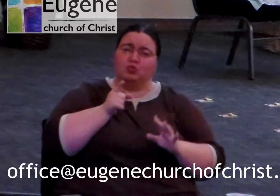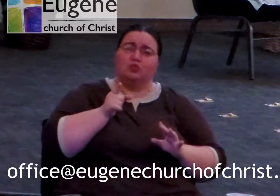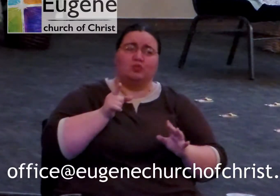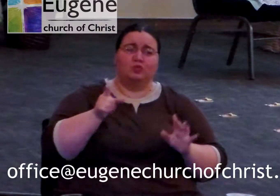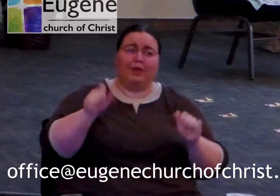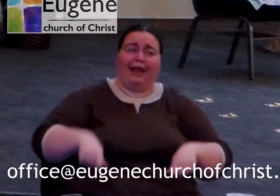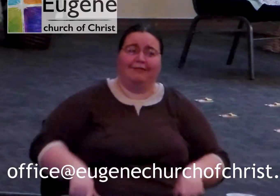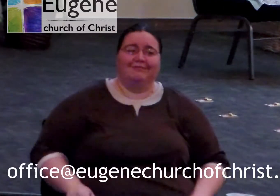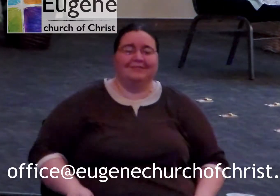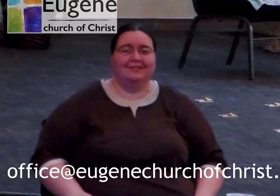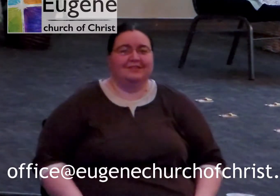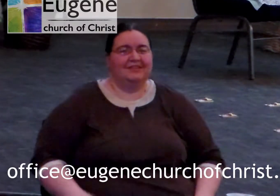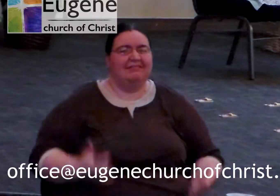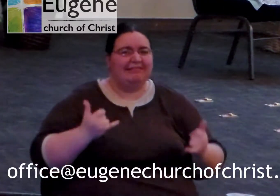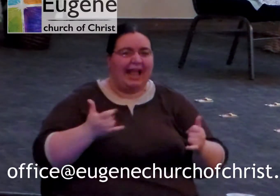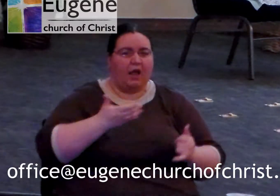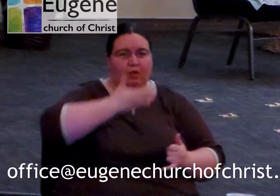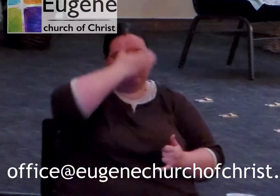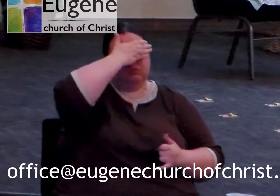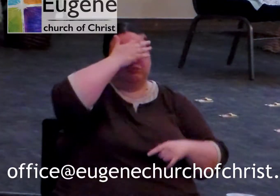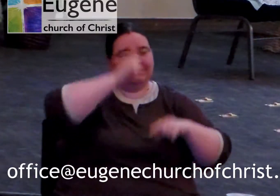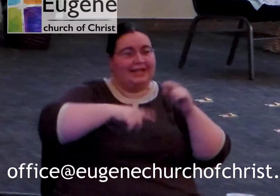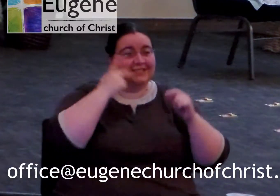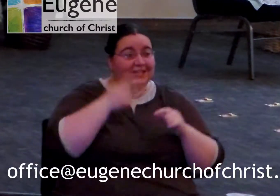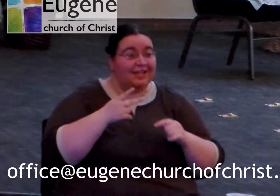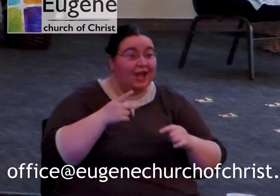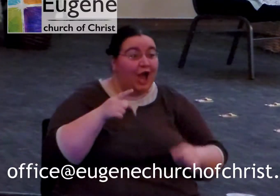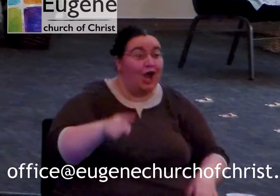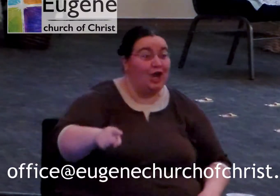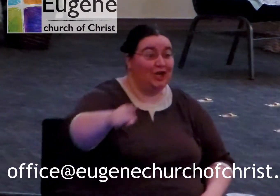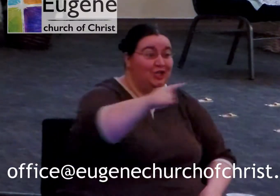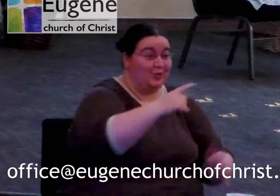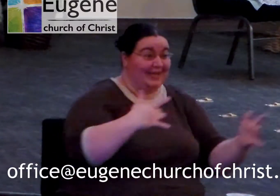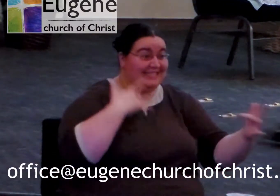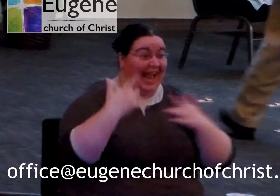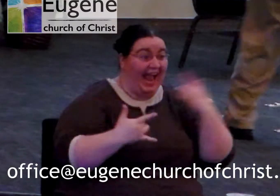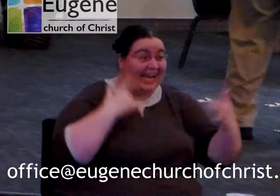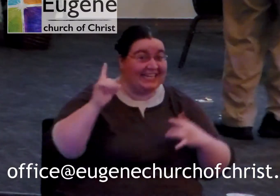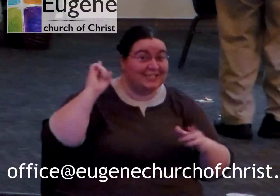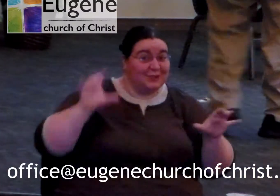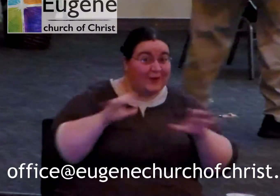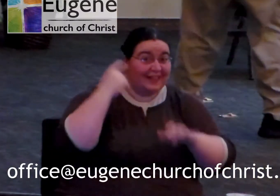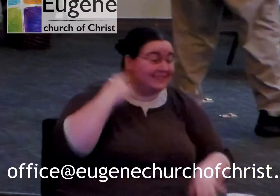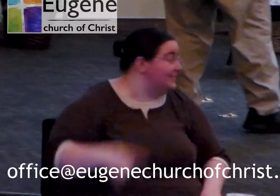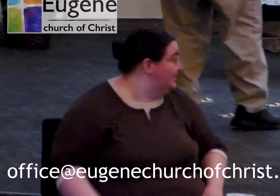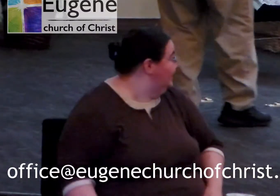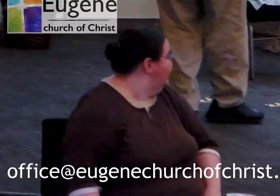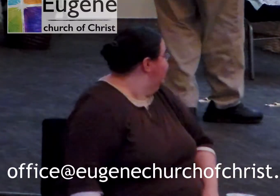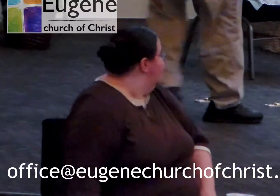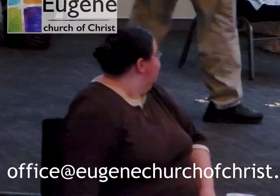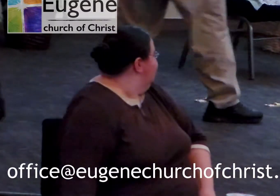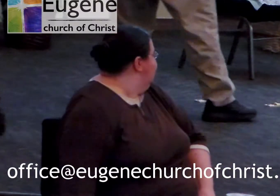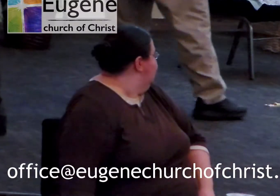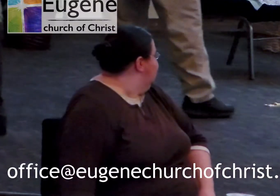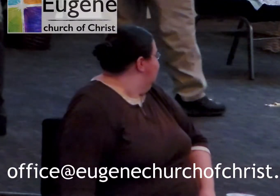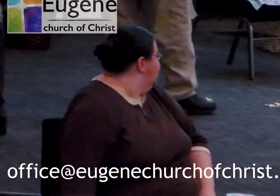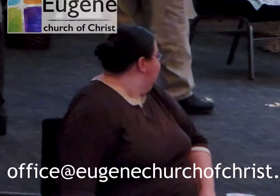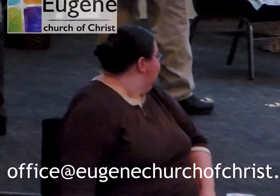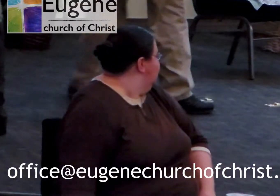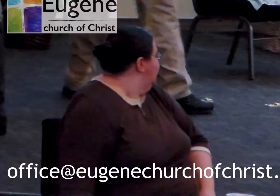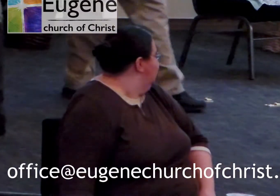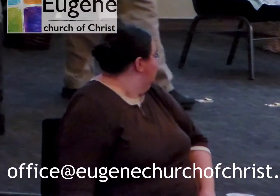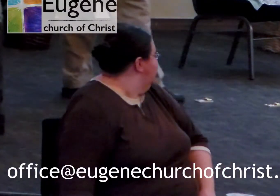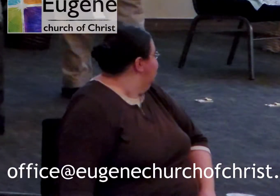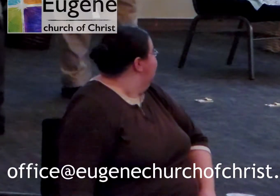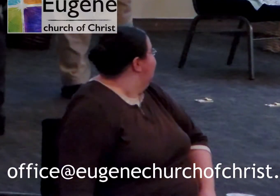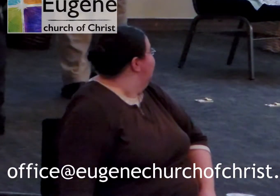Is anyone else as excited as I am that Tim's doing this? Okay, all right, so go ahead and do this. I'm going to put you up. He's just mixing them up. He's mixing